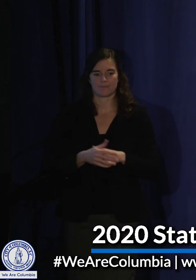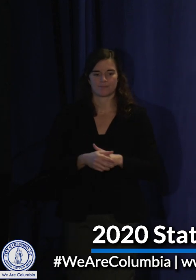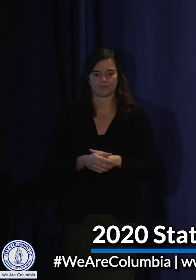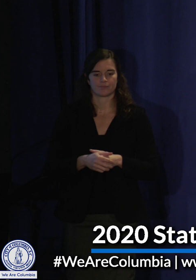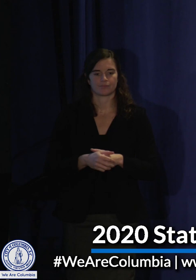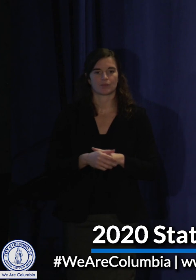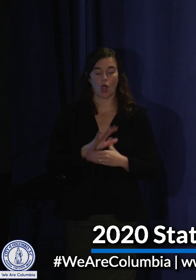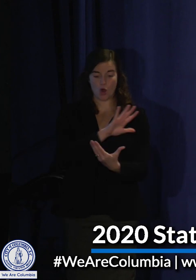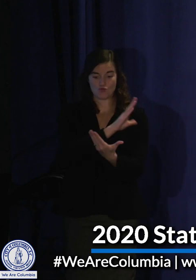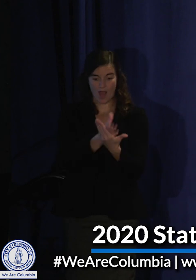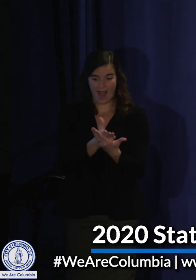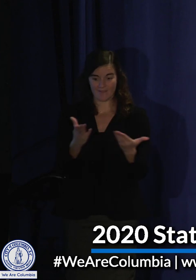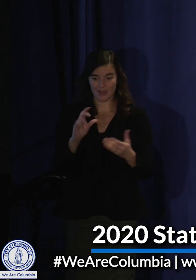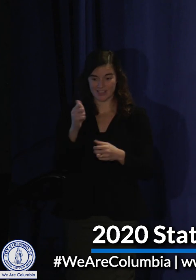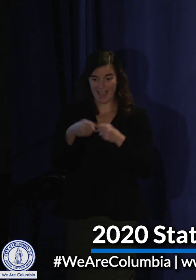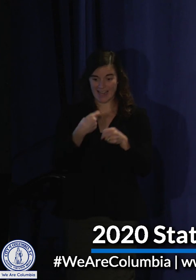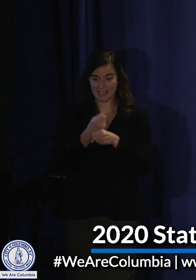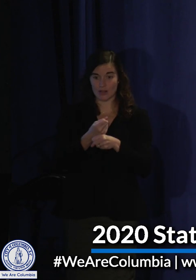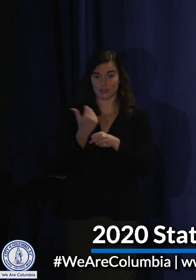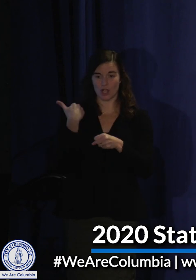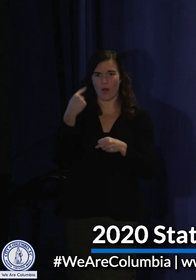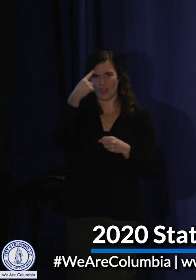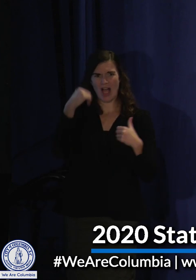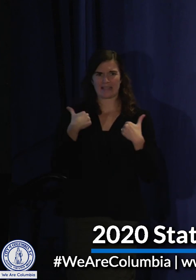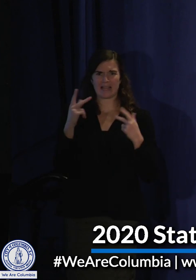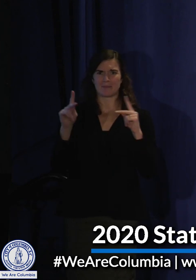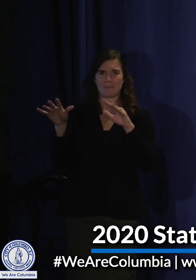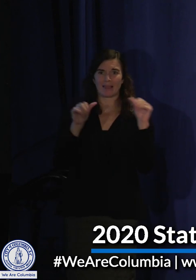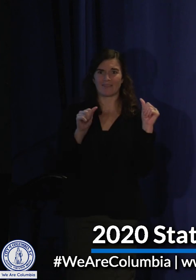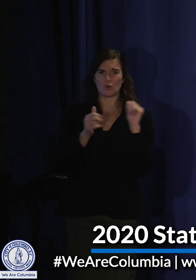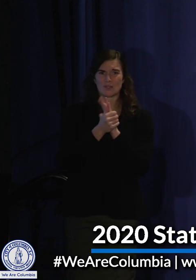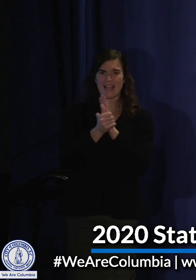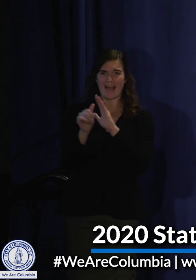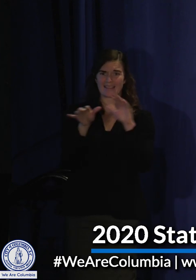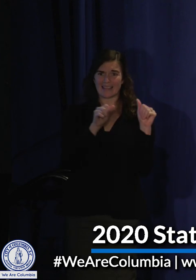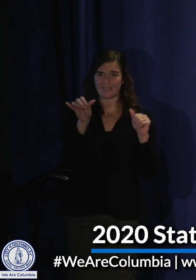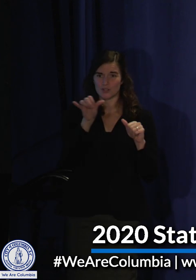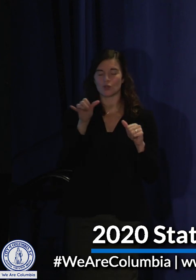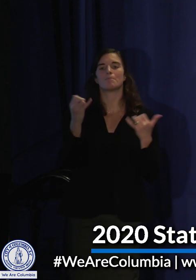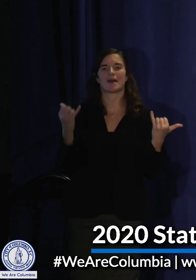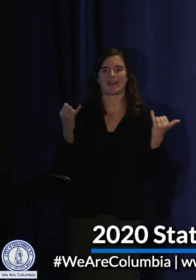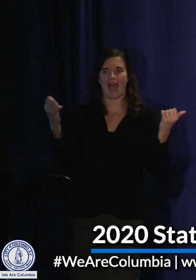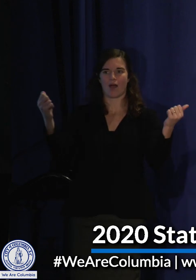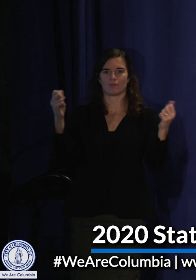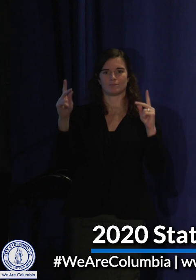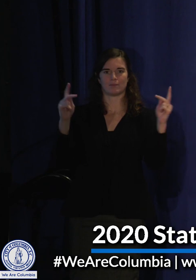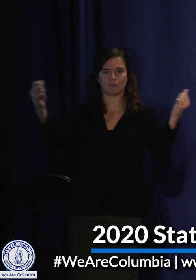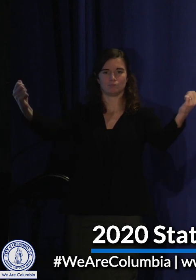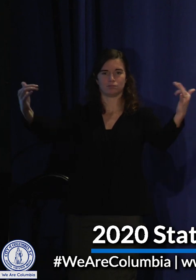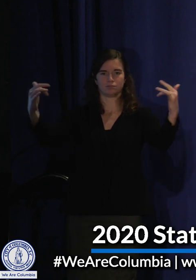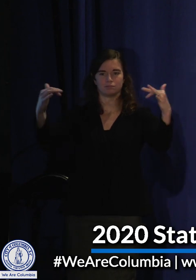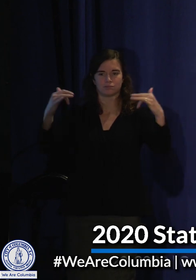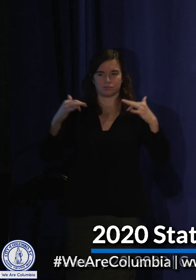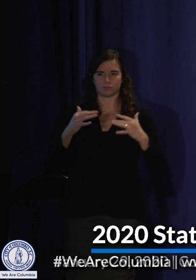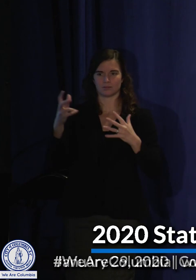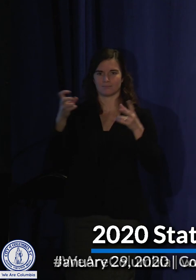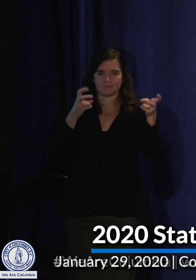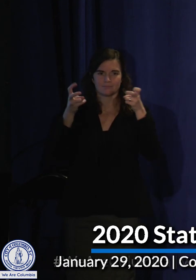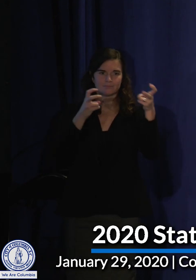came here 10 years ago, we were worried about losing our talent. Now we're retaining our talent and pulling people from other parts of the